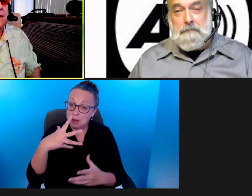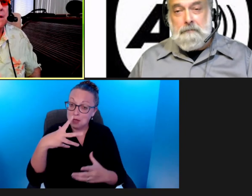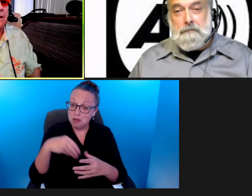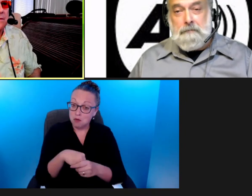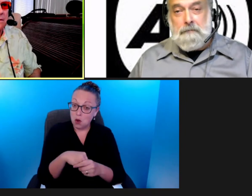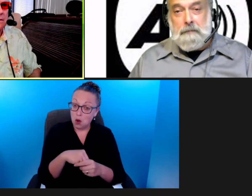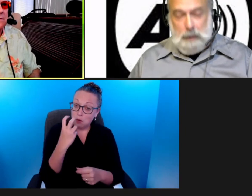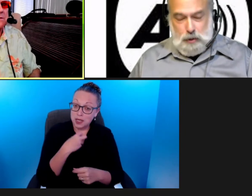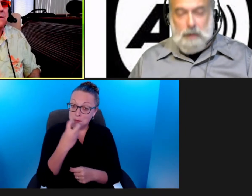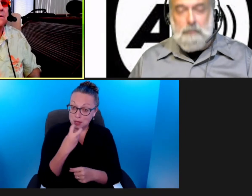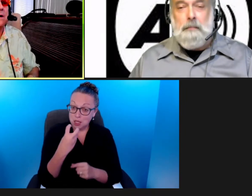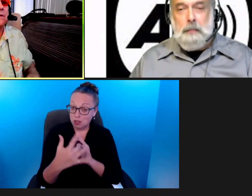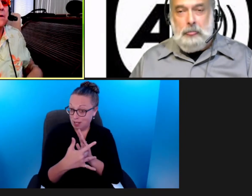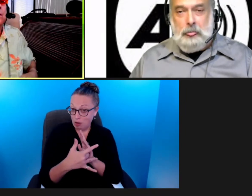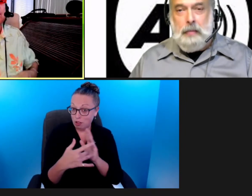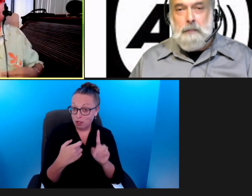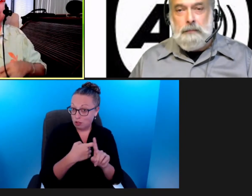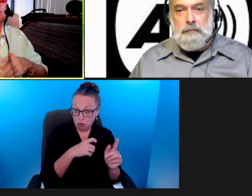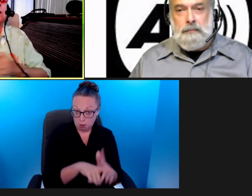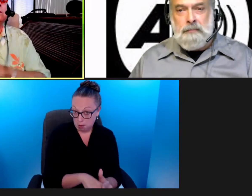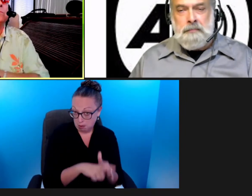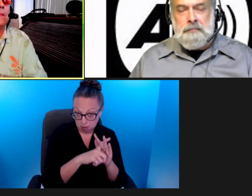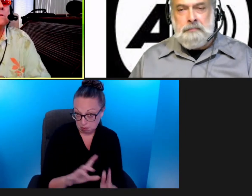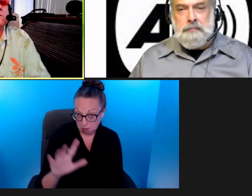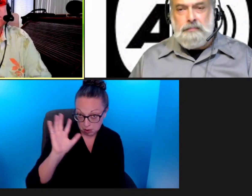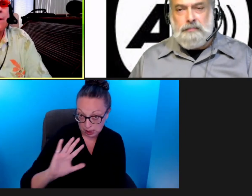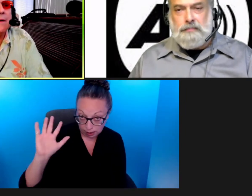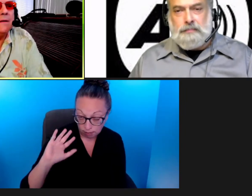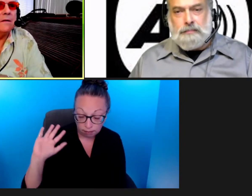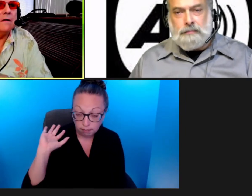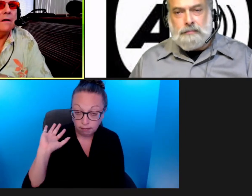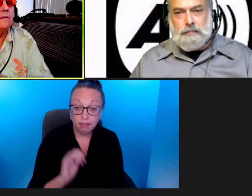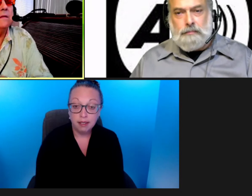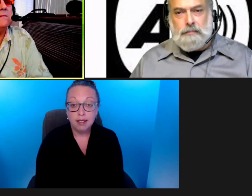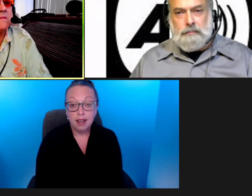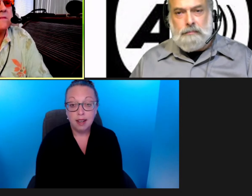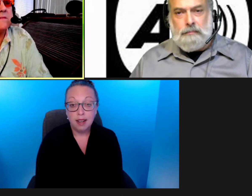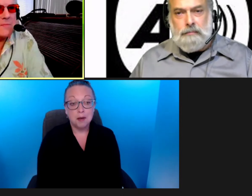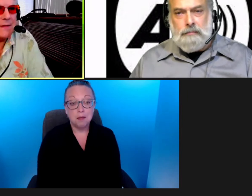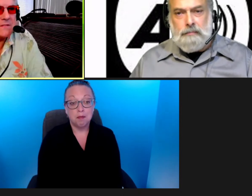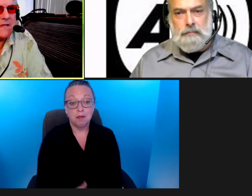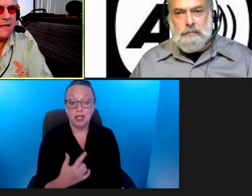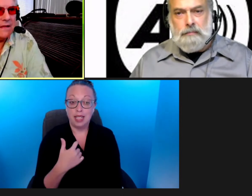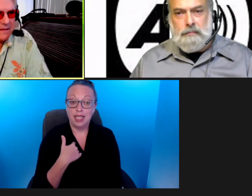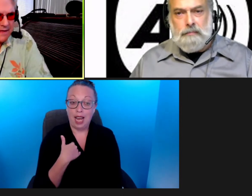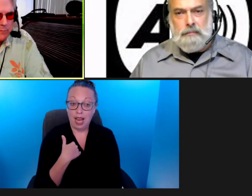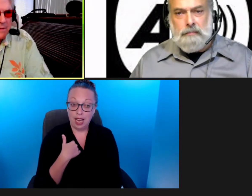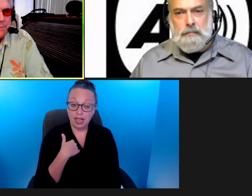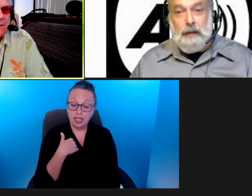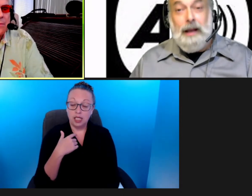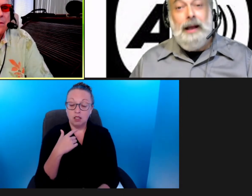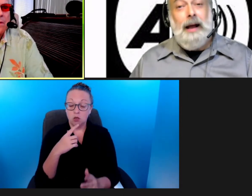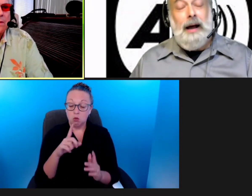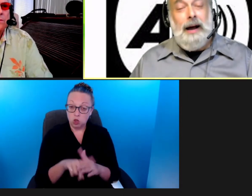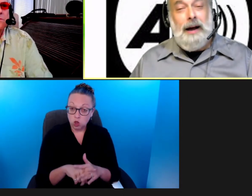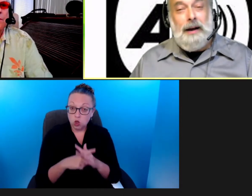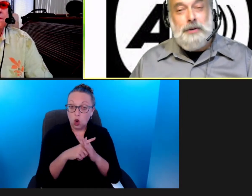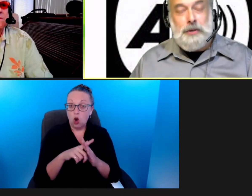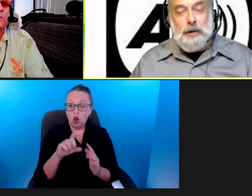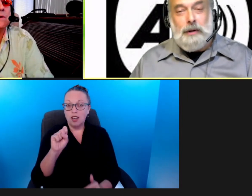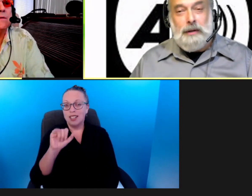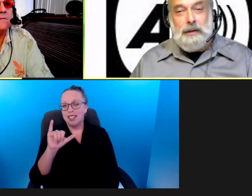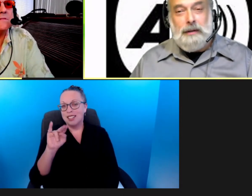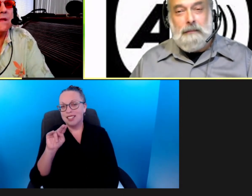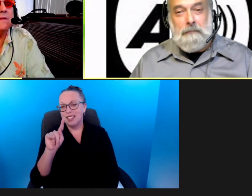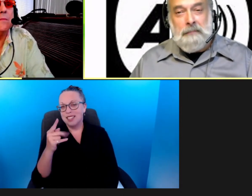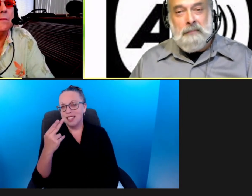the beginning. An earlier show Sure. covered how I was the pioneer on synthetic speech singing, enabling people Ah, voices